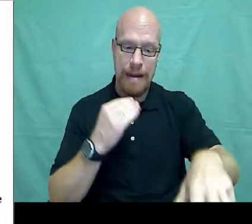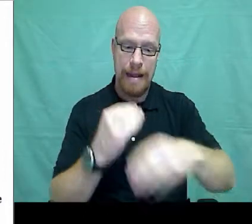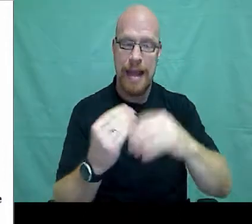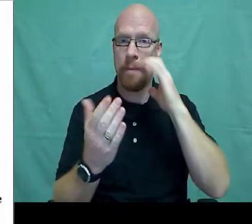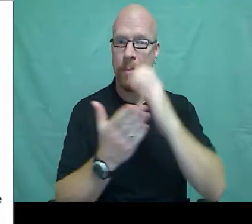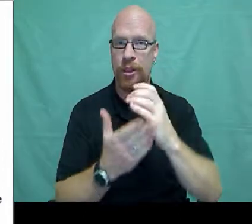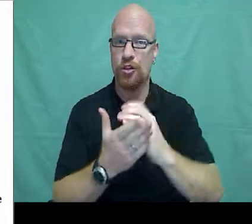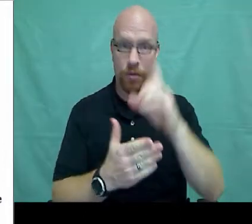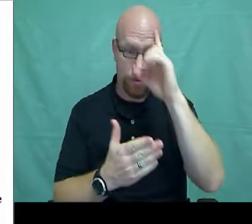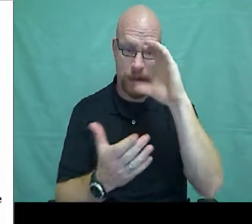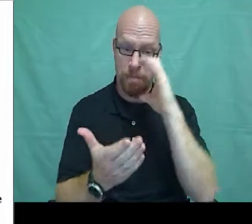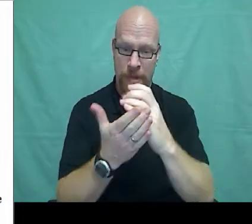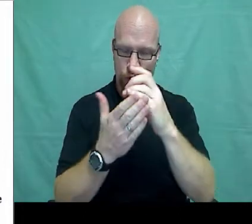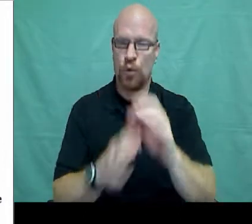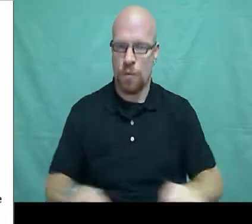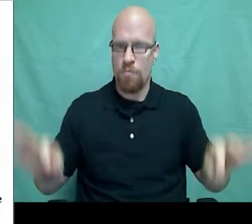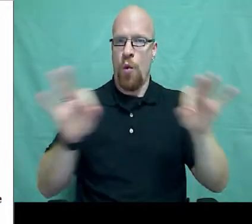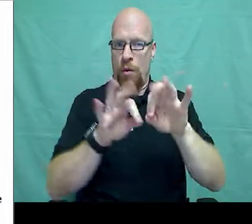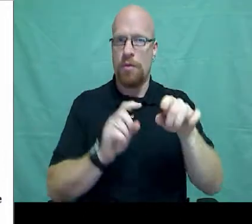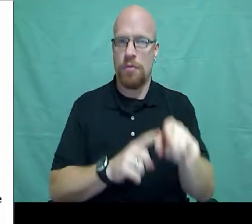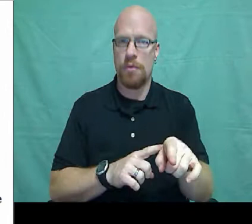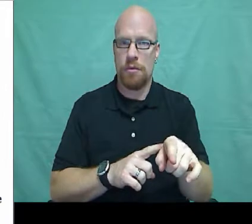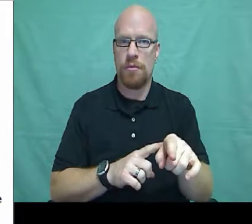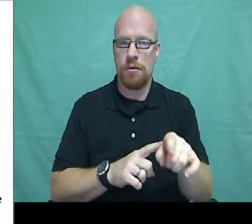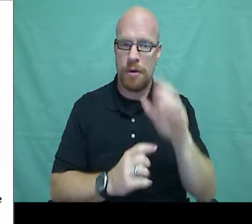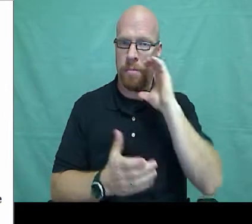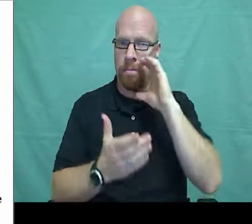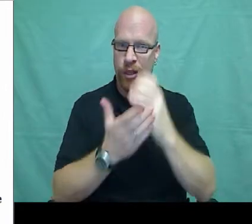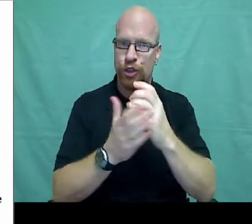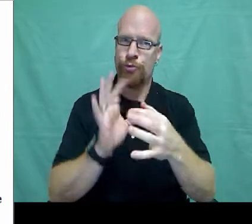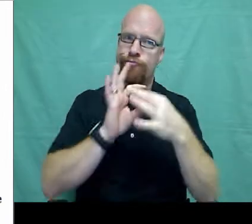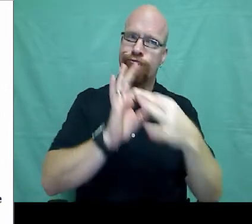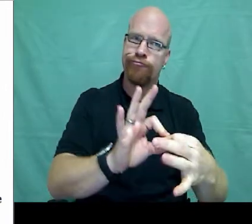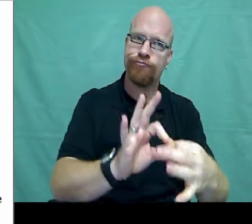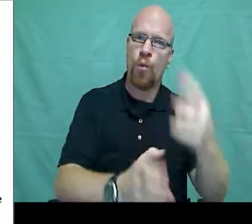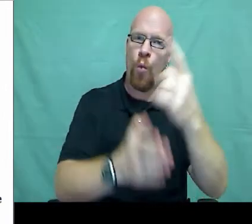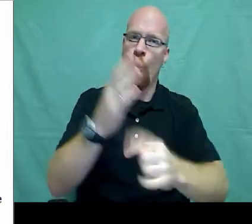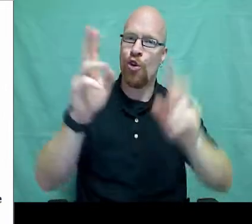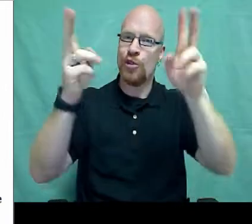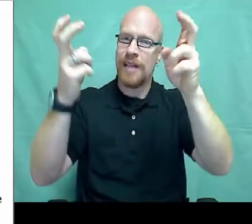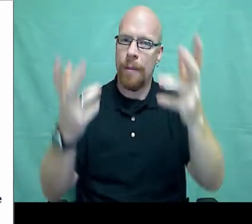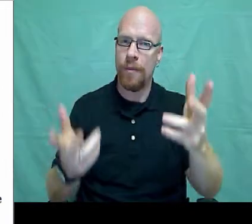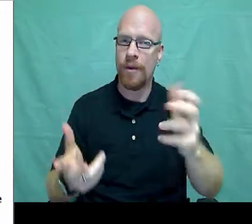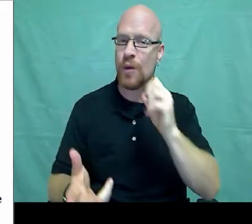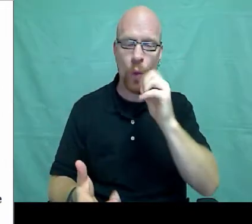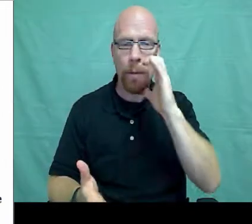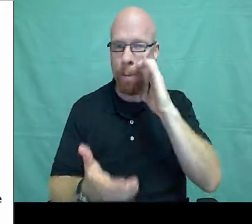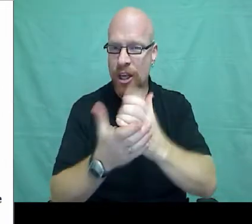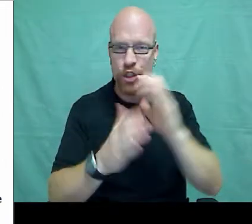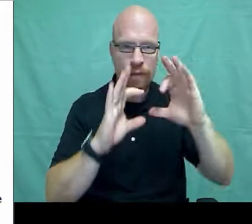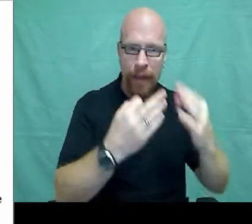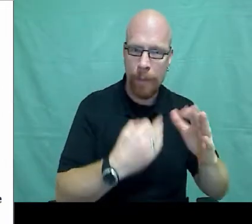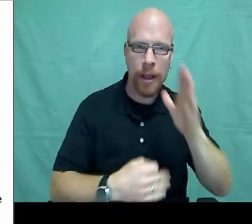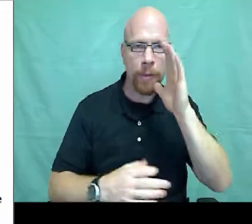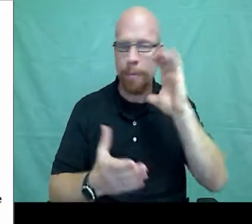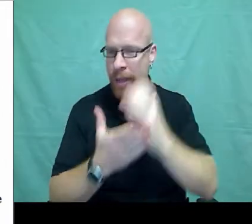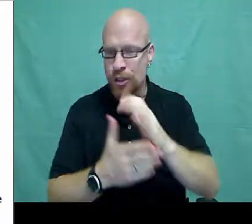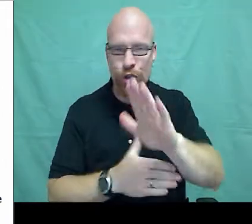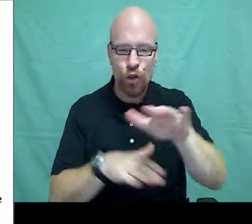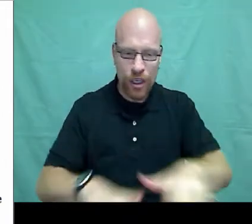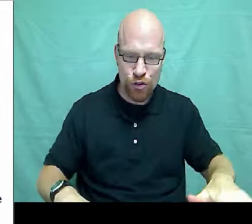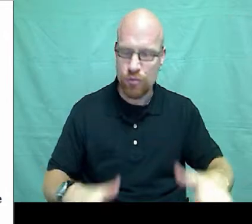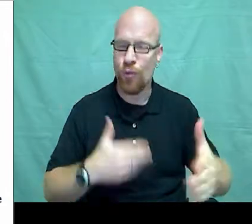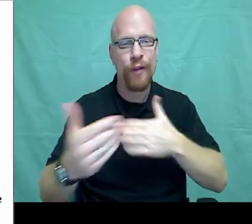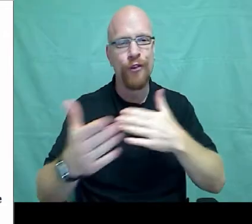adding pictures. I believe pictures are important in a presentation. Now, these pictures are related to